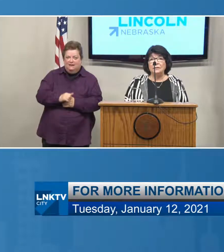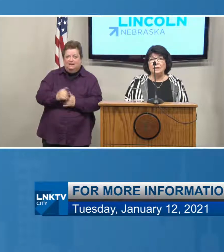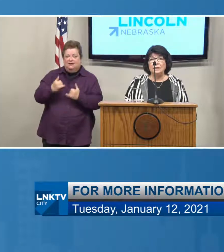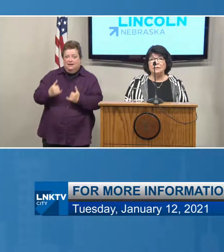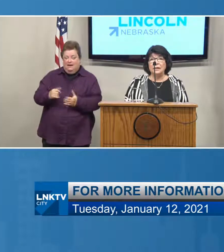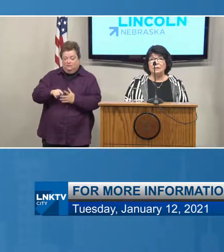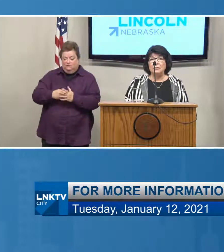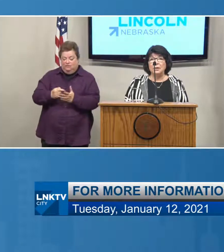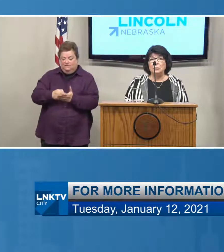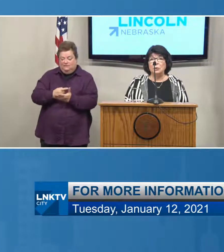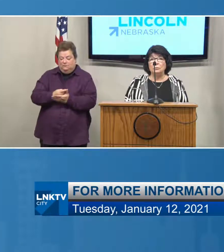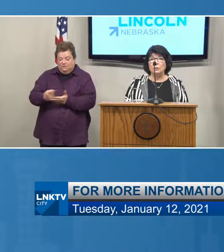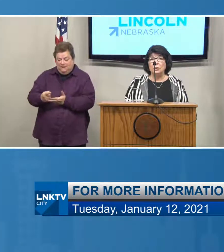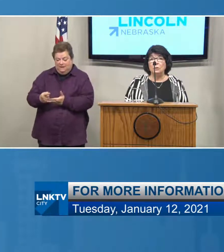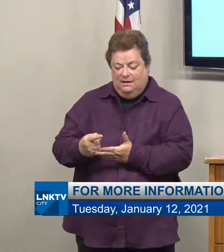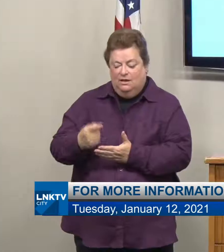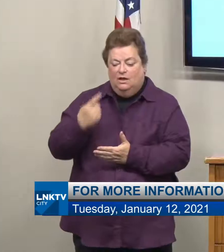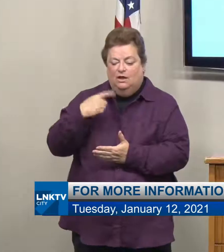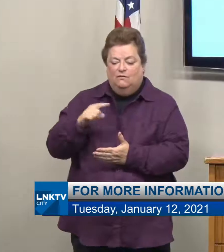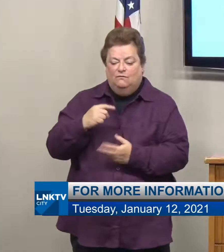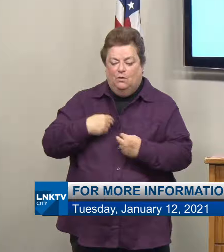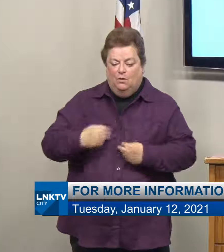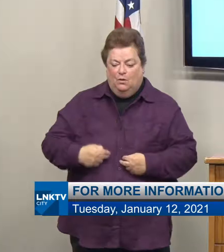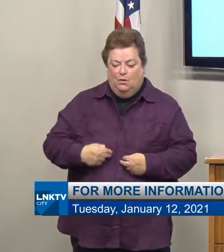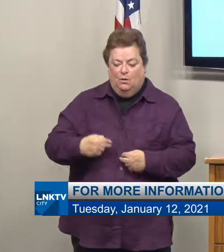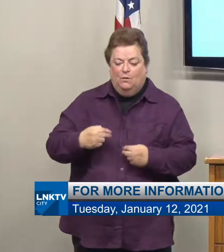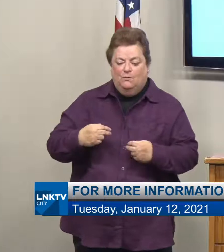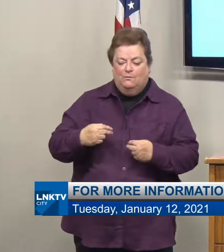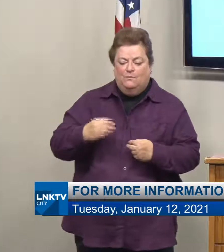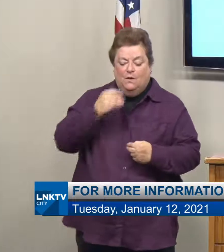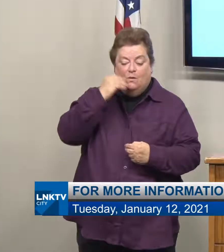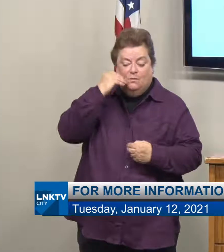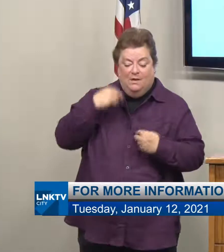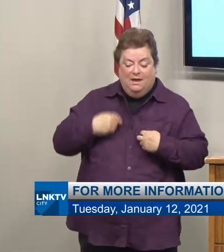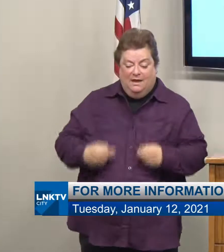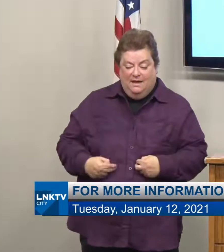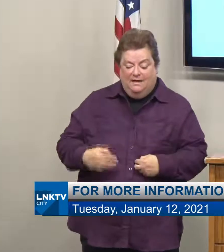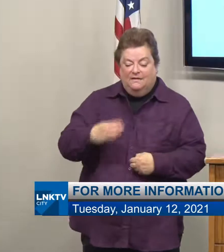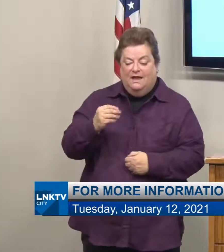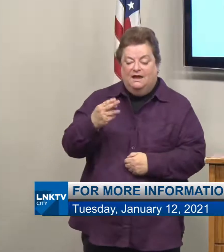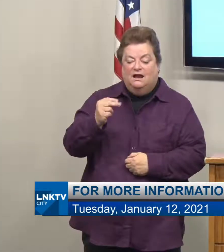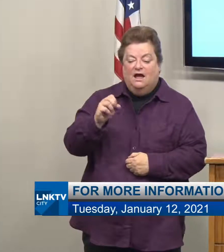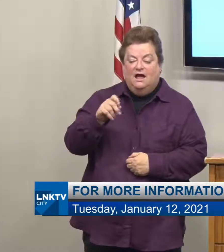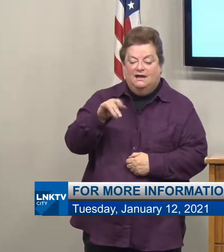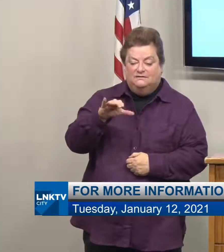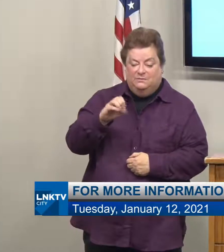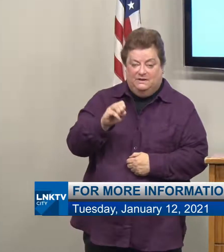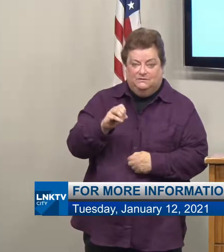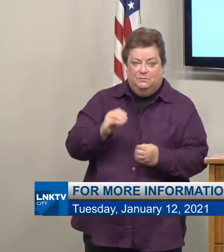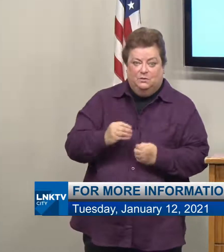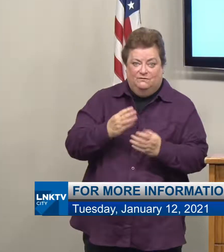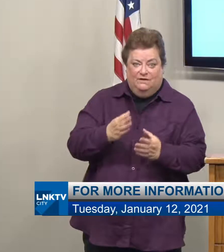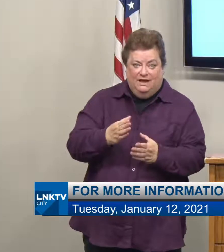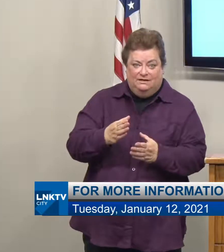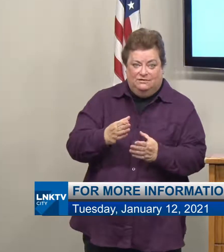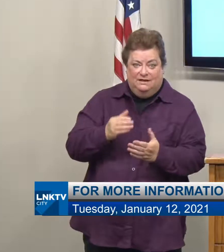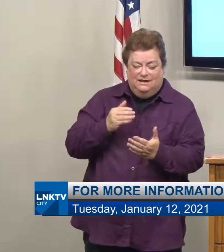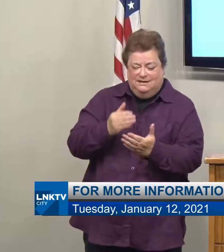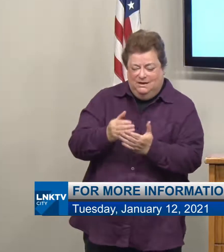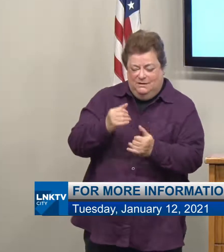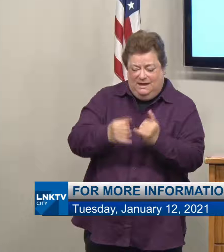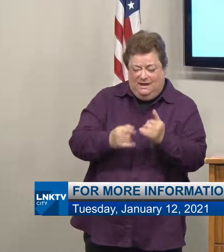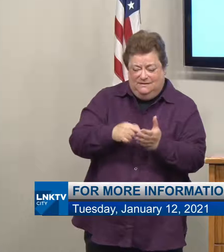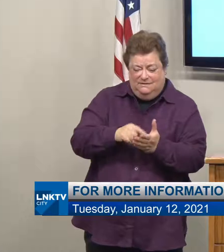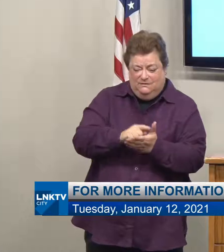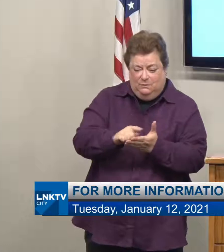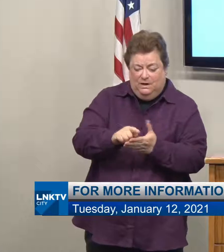week, vaccine is now available for home health and hospice providers towards the end of this week or early next